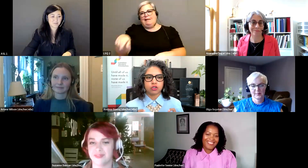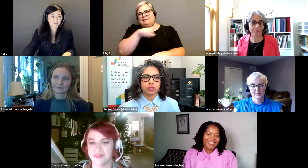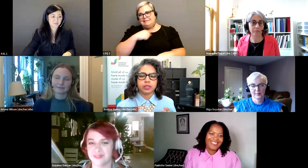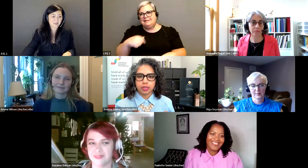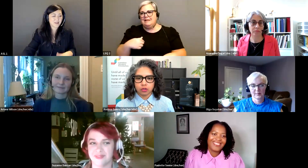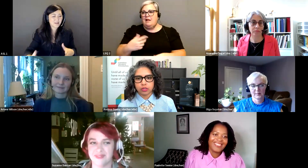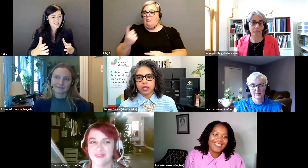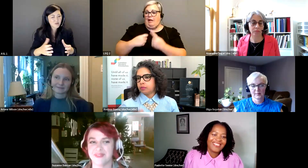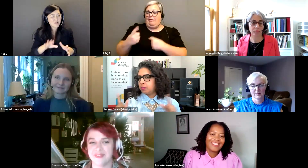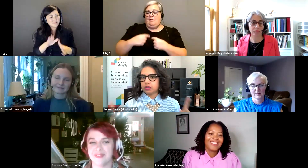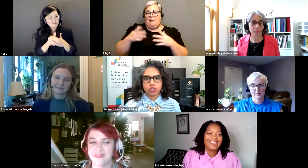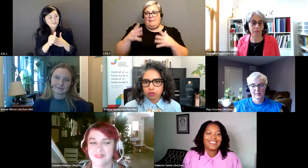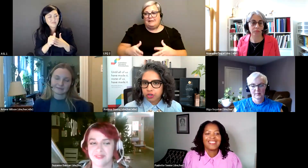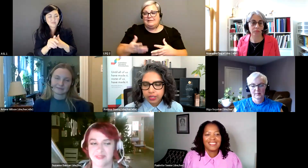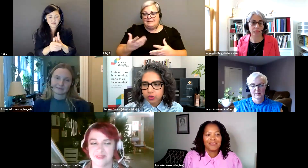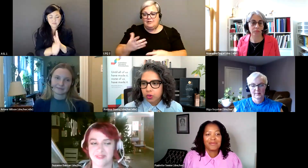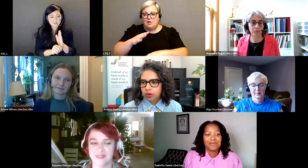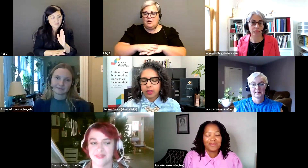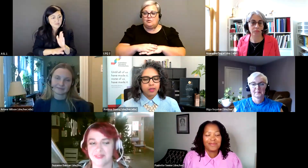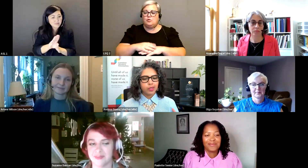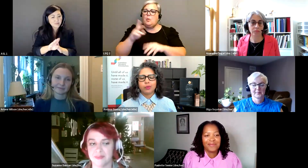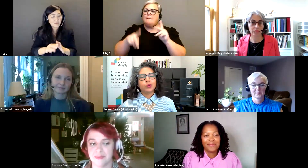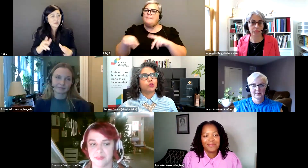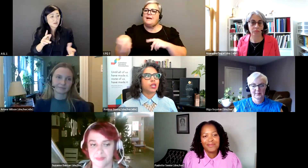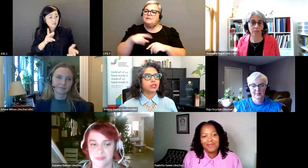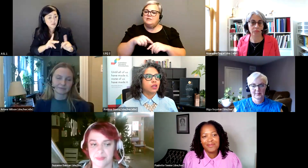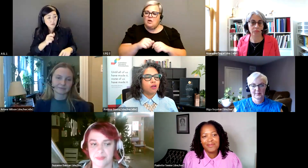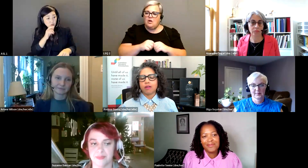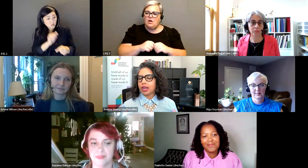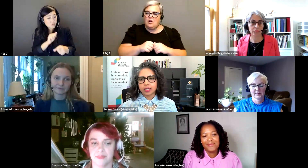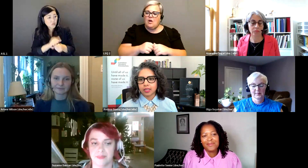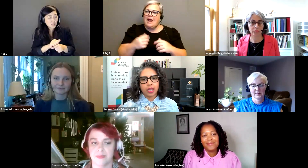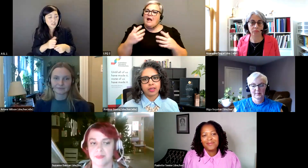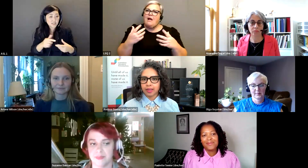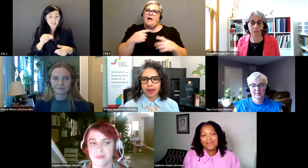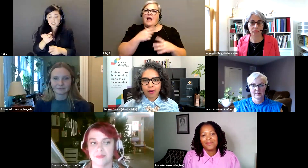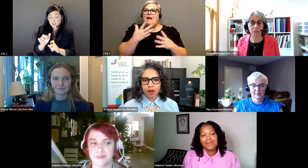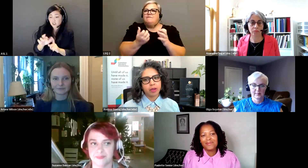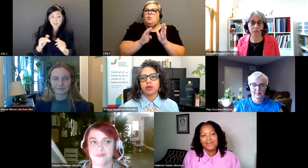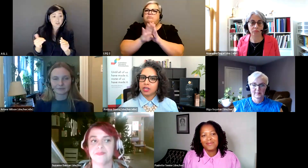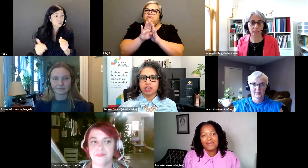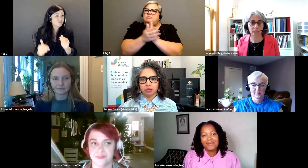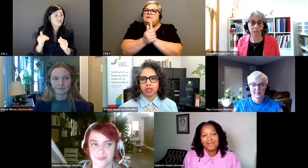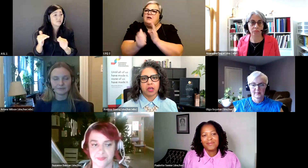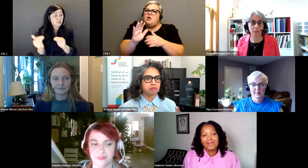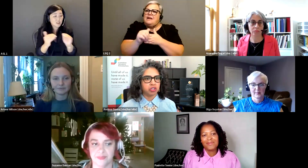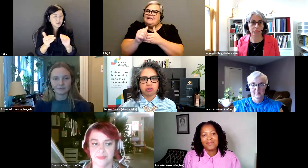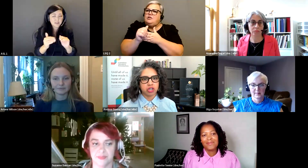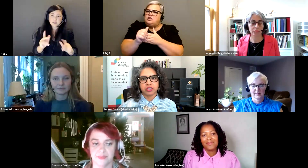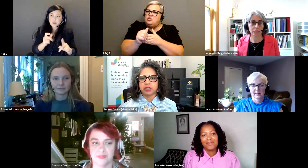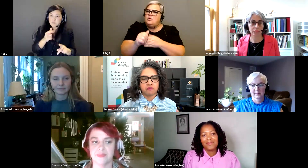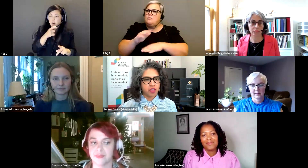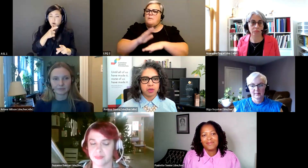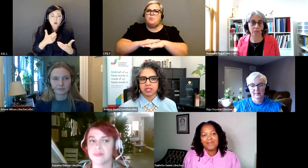their leadership skills. People in gender justice work, people who just are excellent and care about issues of